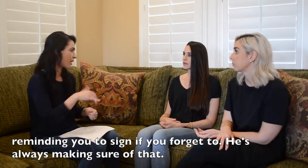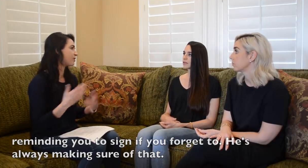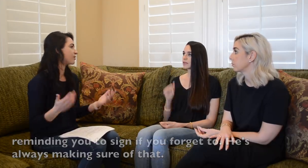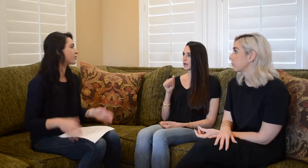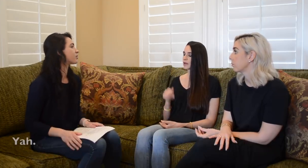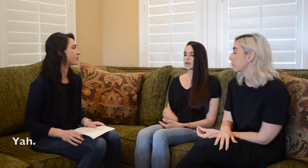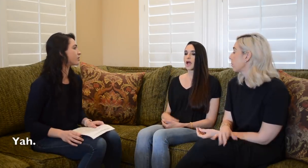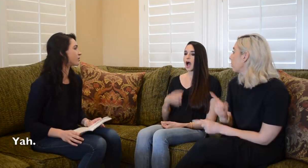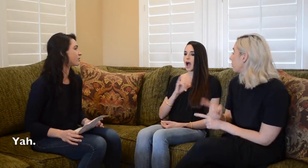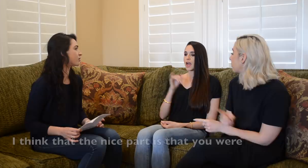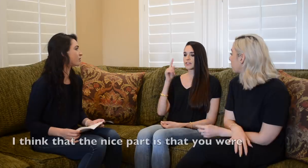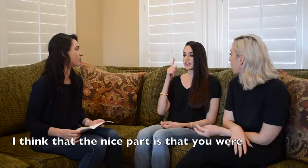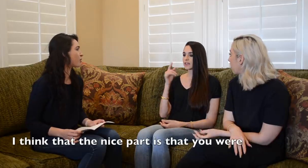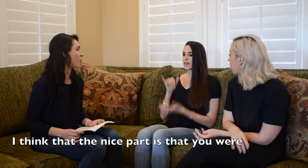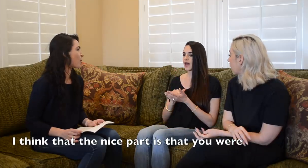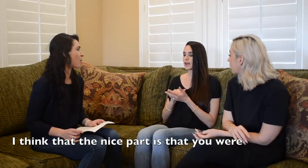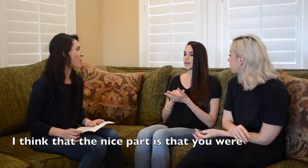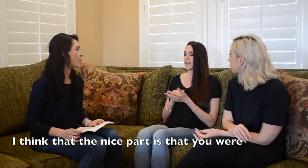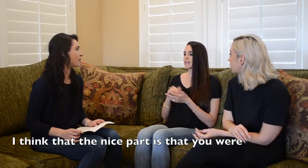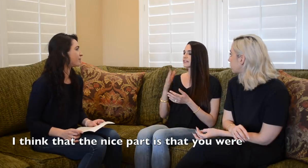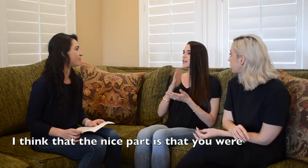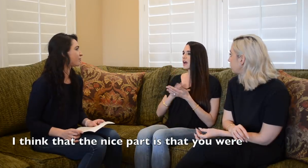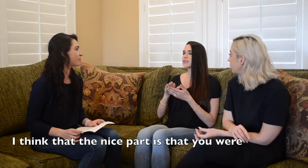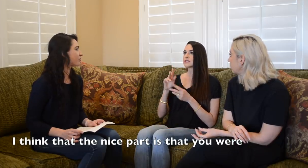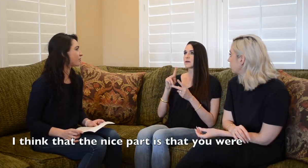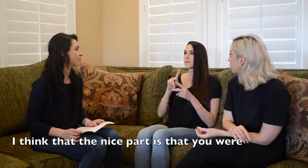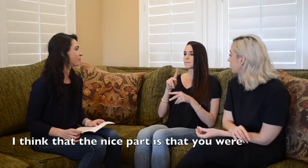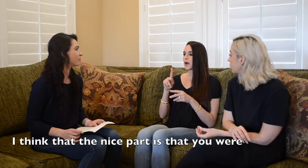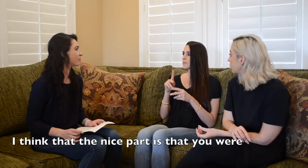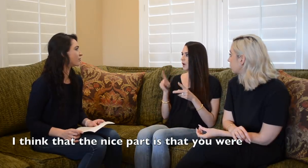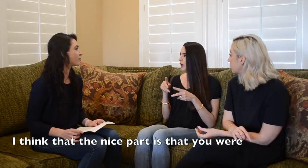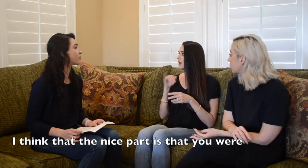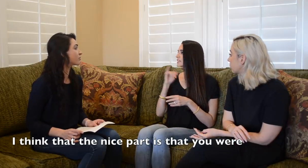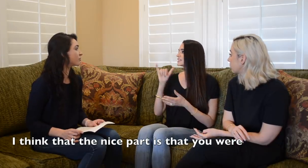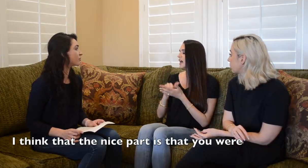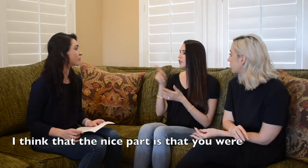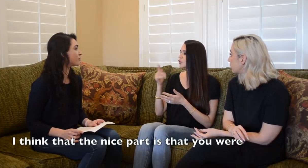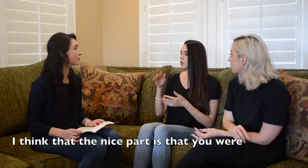Yeah. Yeah. I think that, like, the nice part is that you were